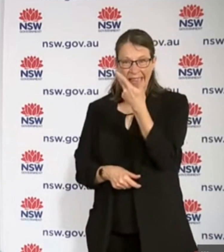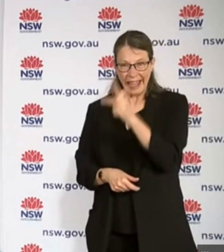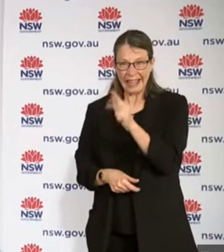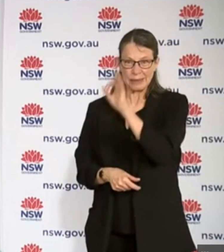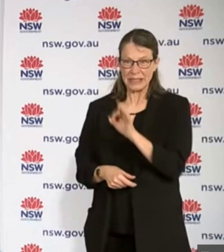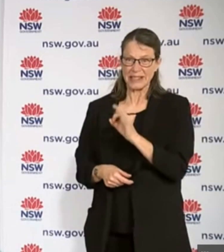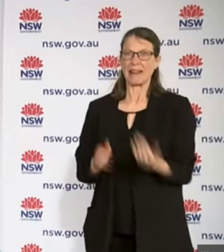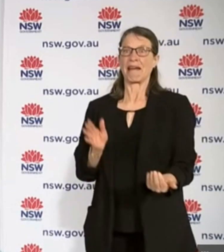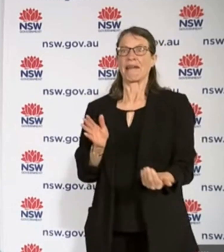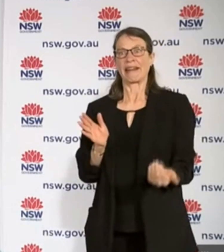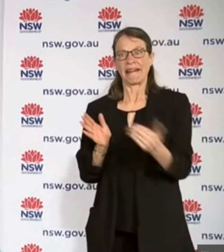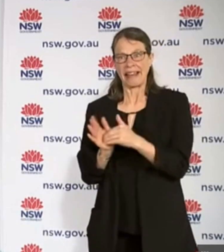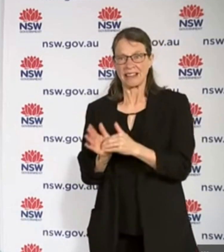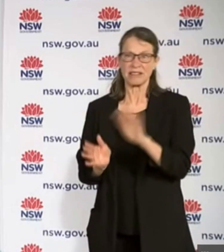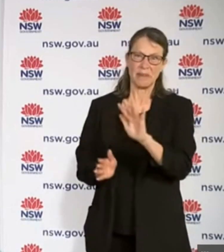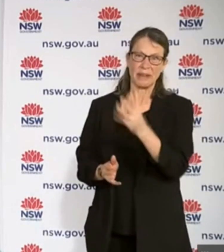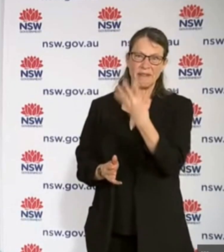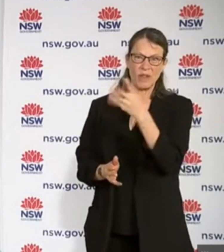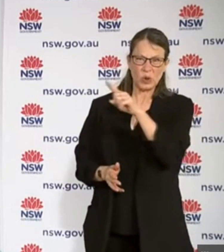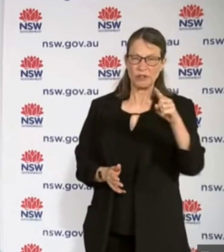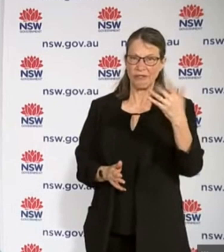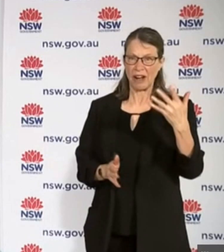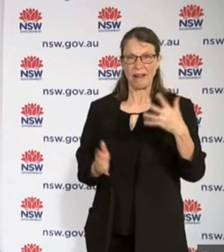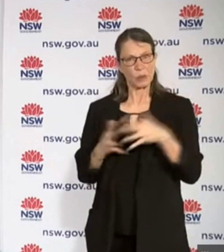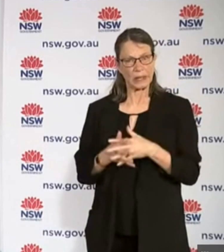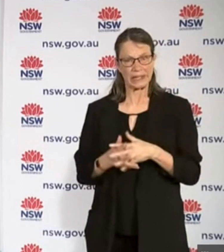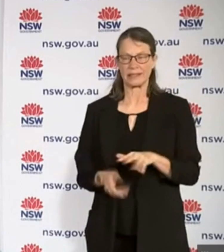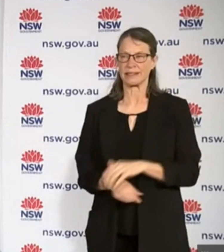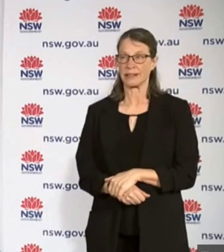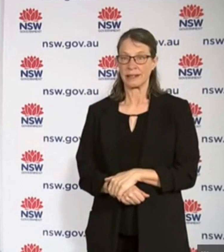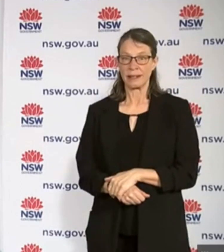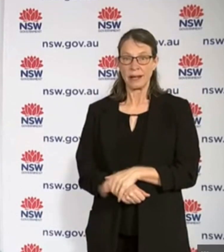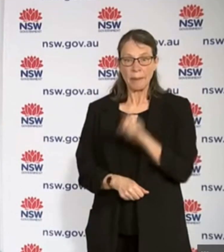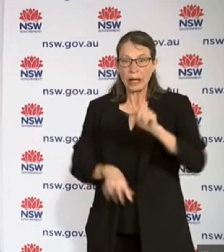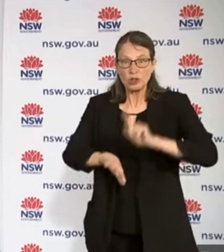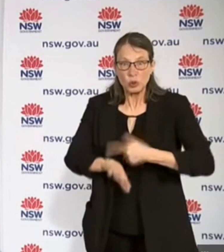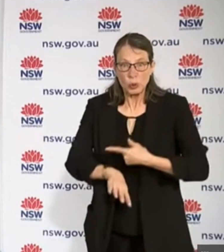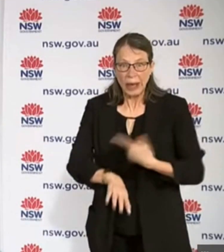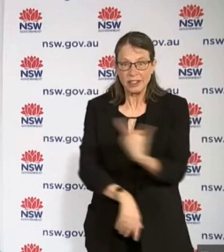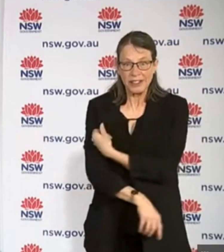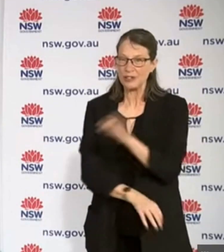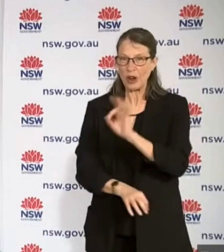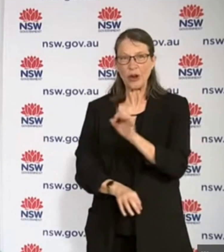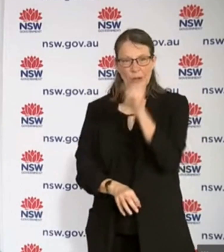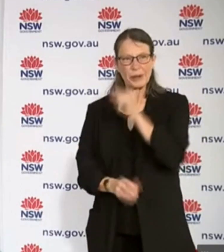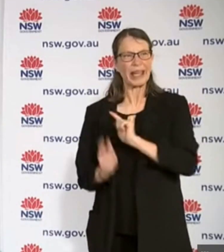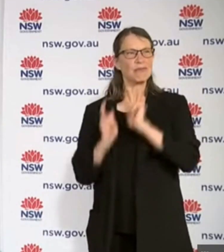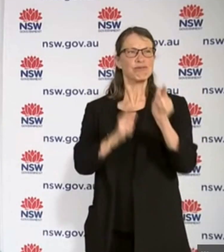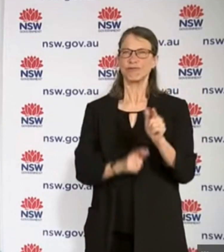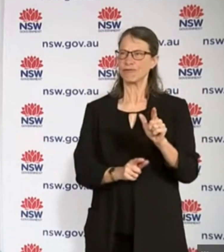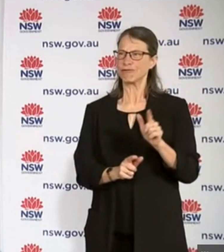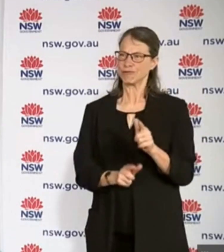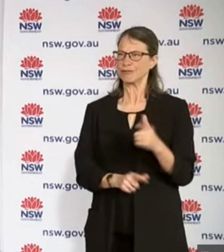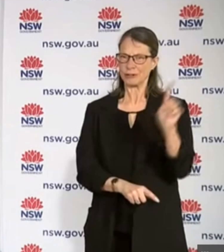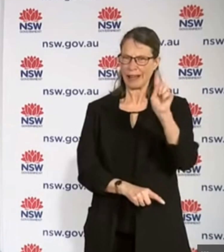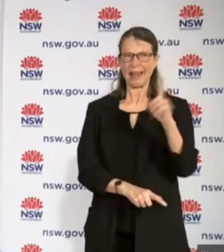some. So it's a disappointing day for those who are unvaccinated, but it's not too late. You've got the option. Go today, make your booking, go